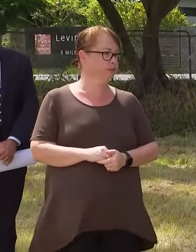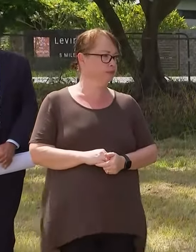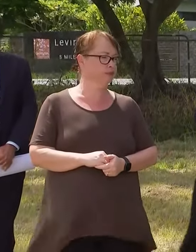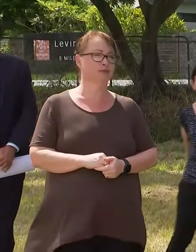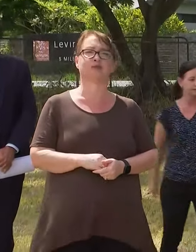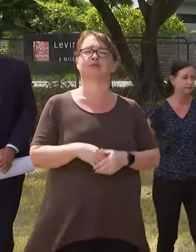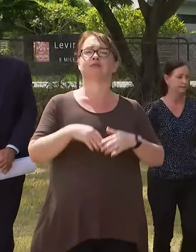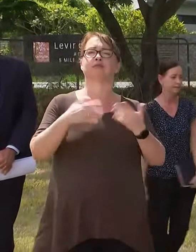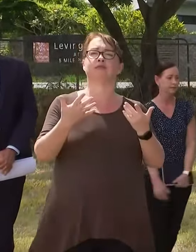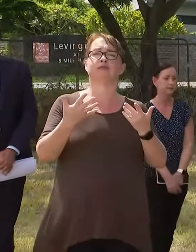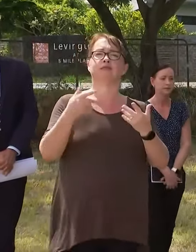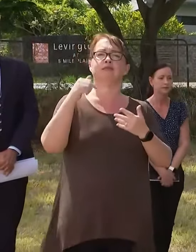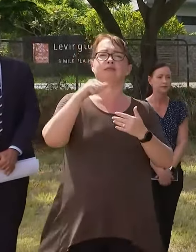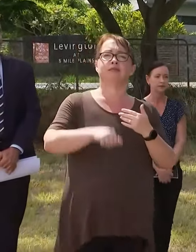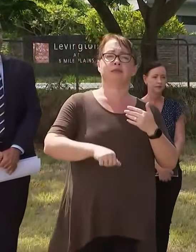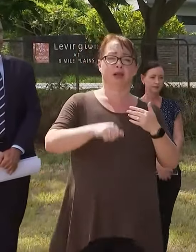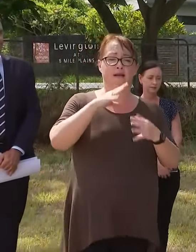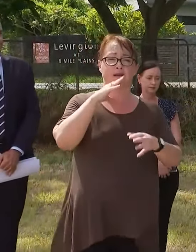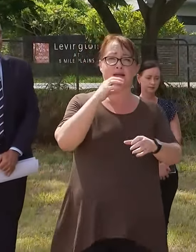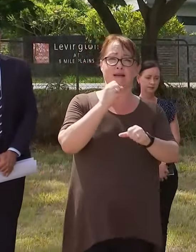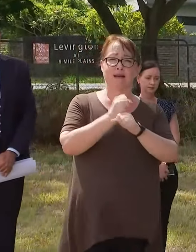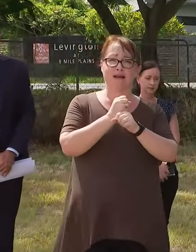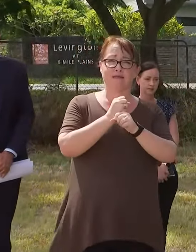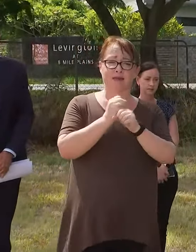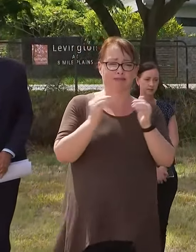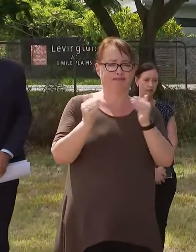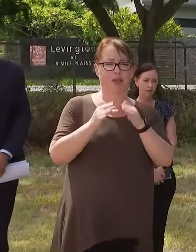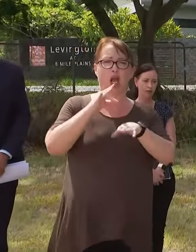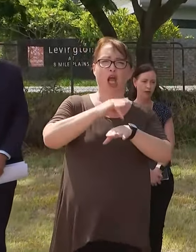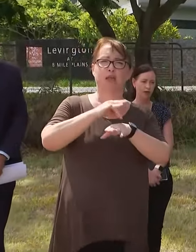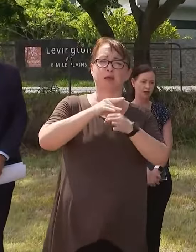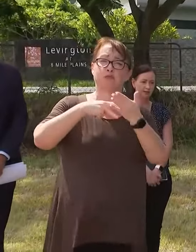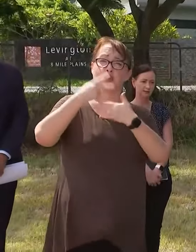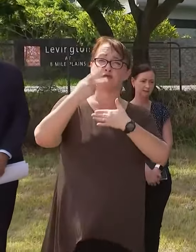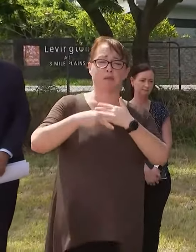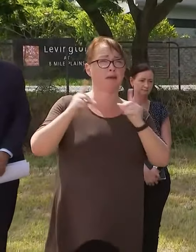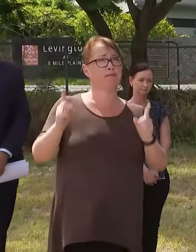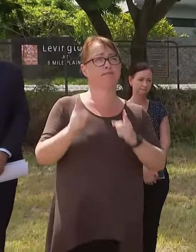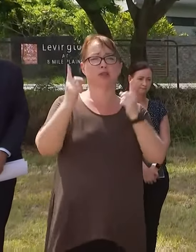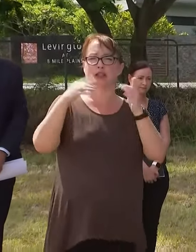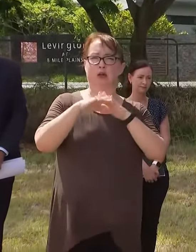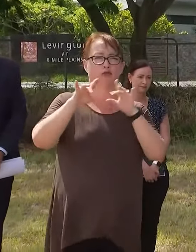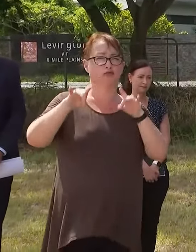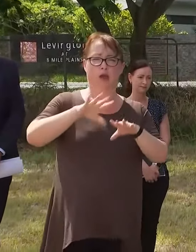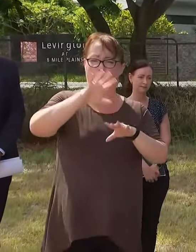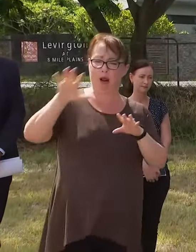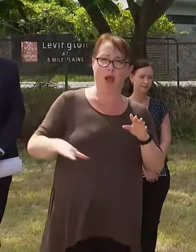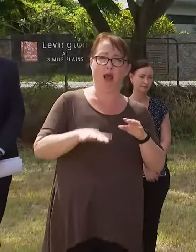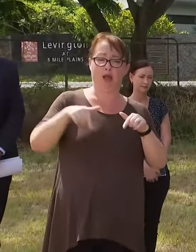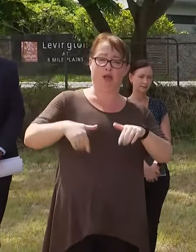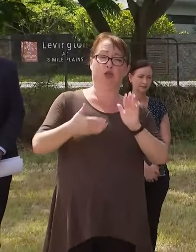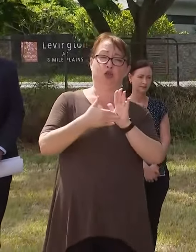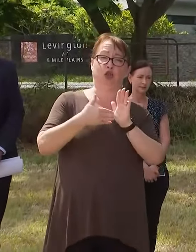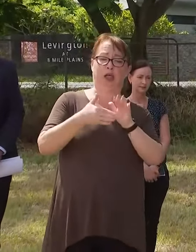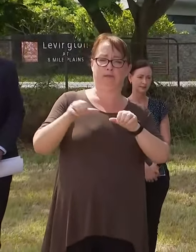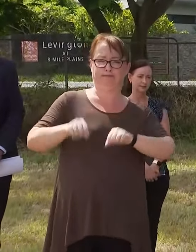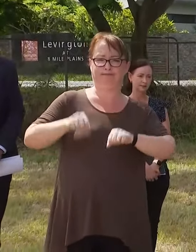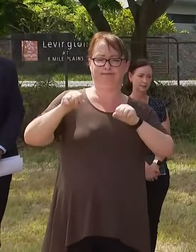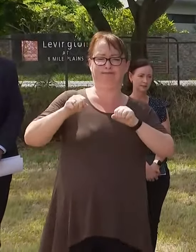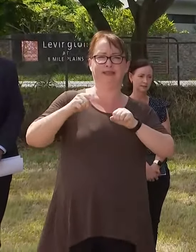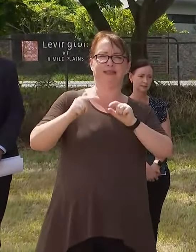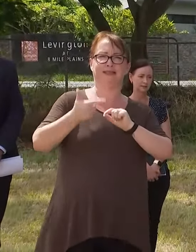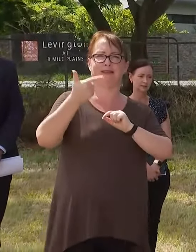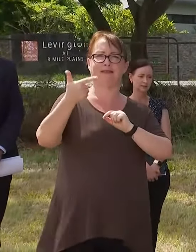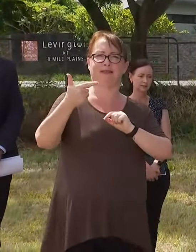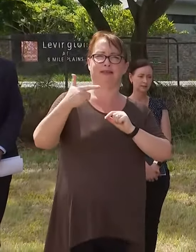The Palaszczuk Government Satellite Hospital Program is an Australian first, and today we're locking in the seventh location. It's